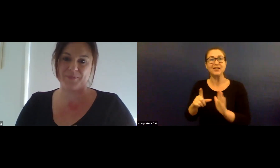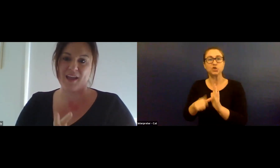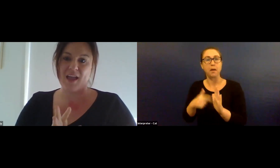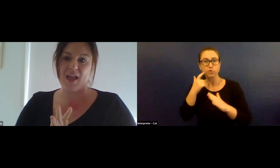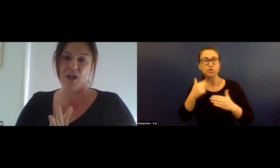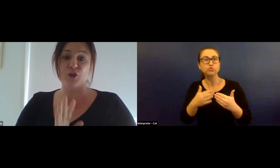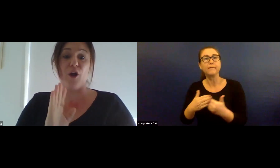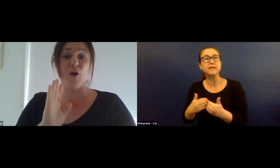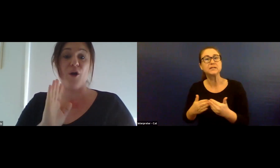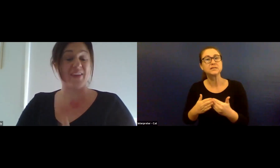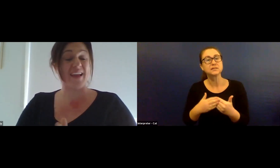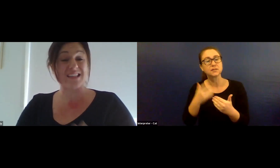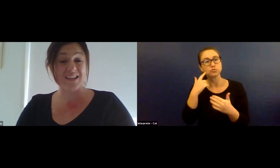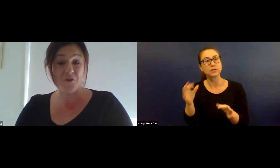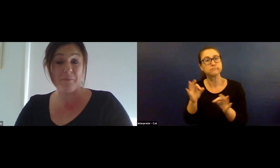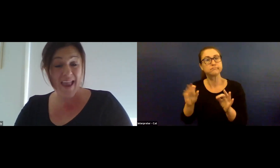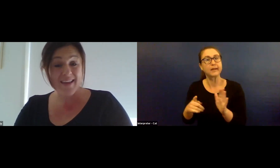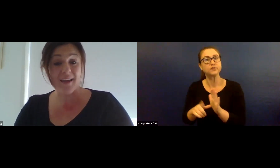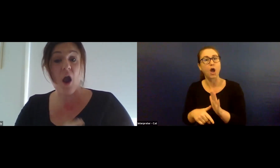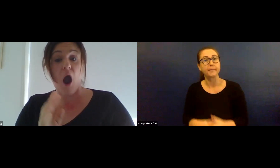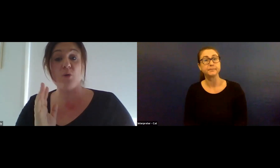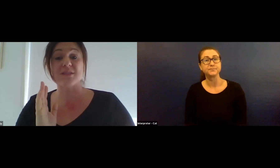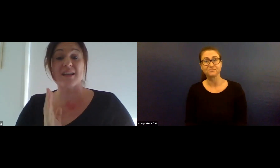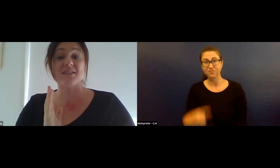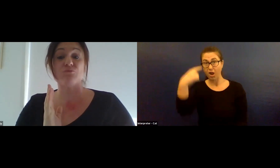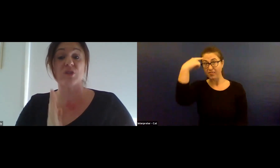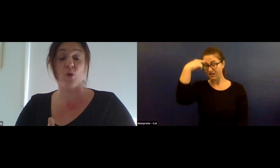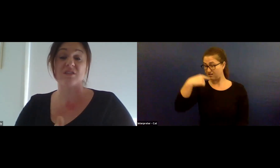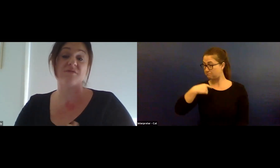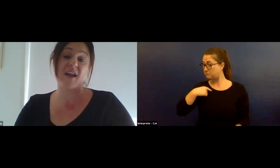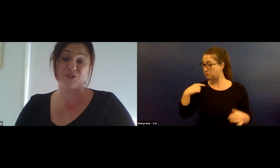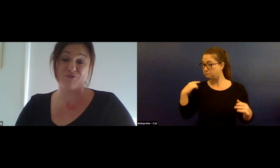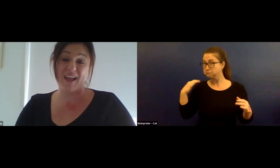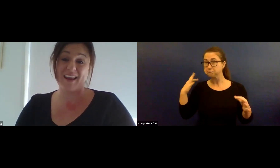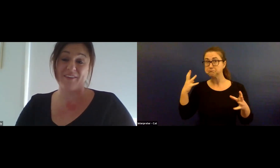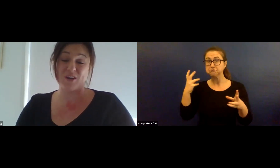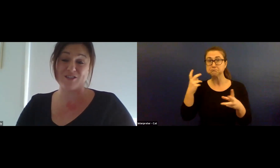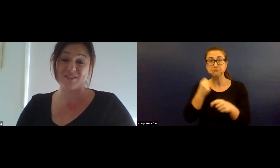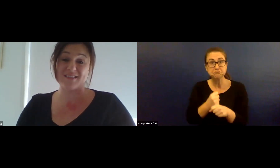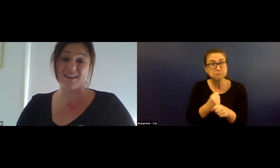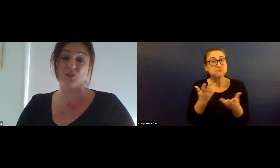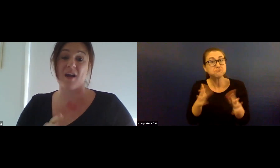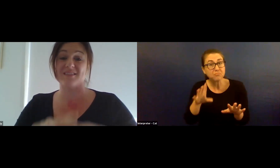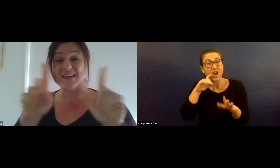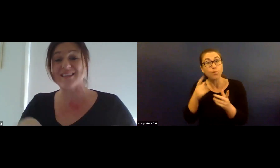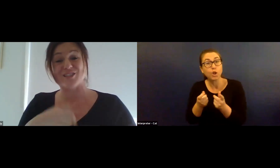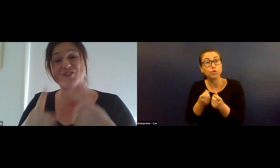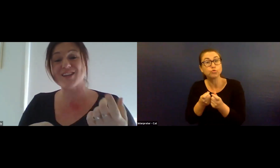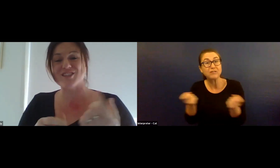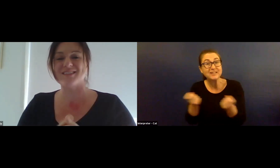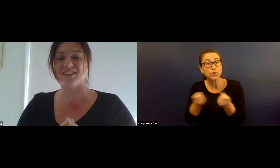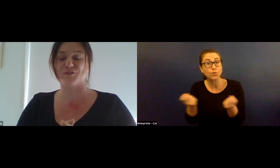it. So I think that's it for me. I will send some resources for extra reading if you're interested, as well as